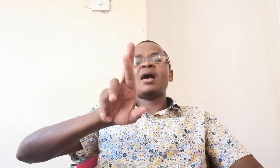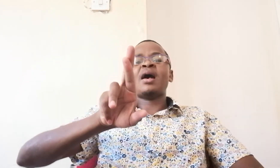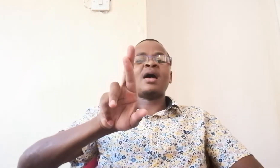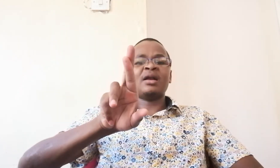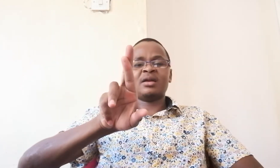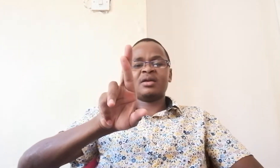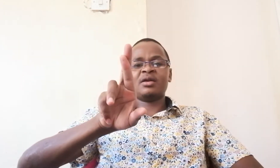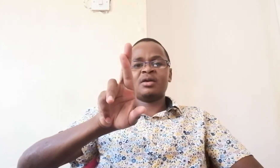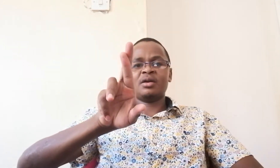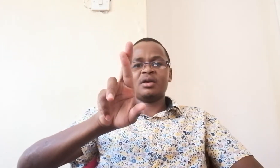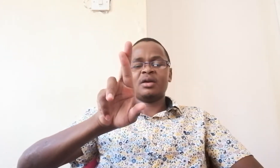R,